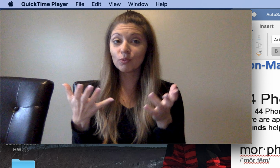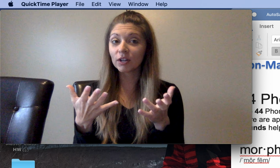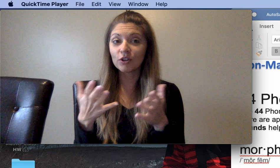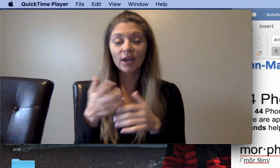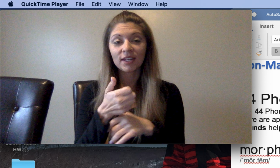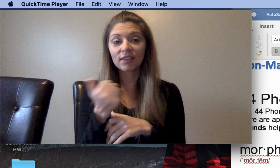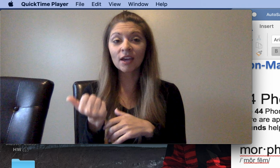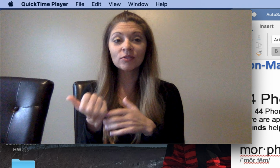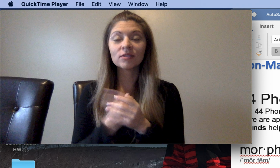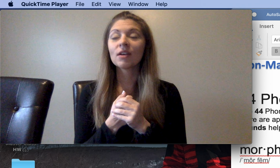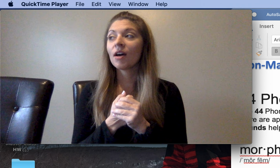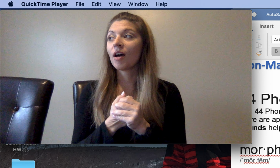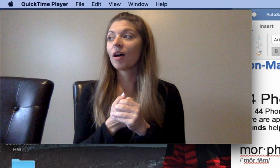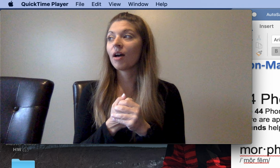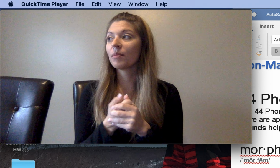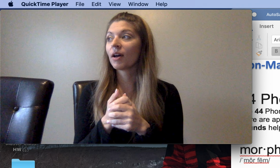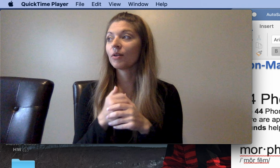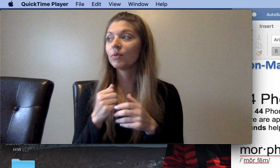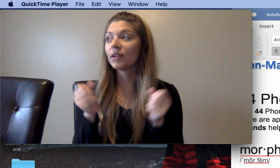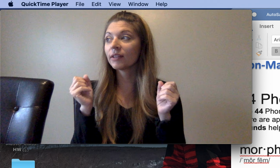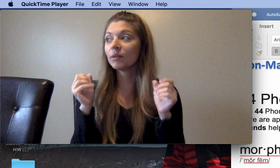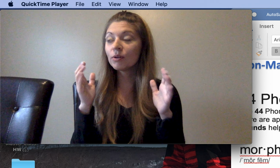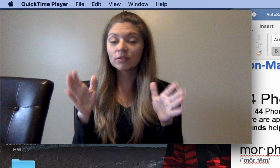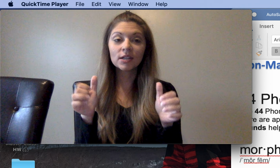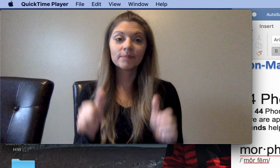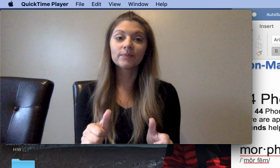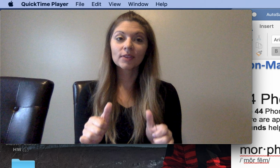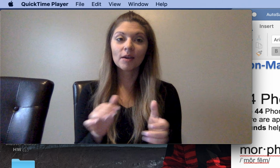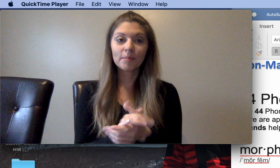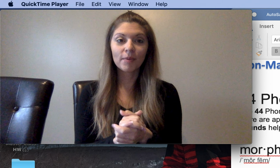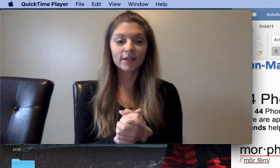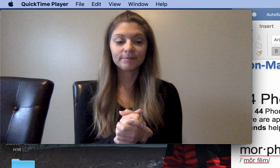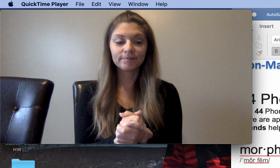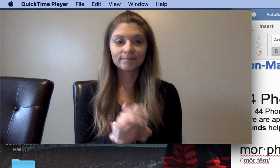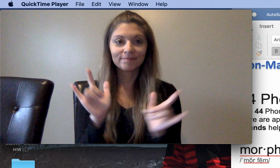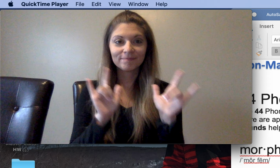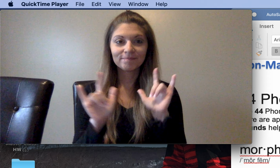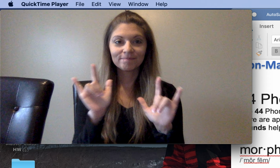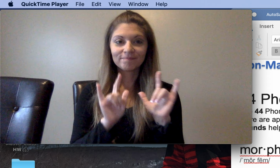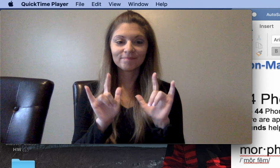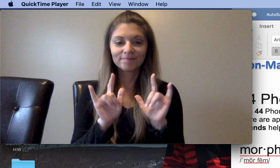let me know if you want to know anything else. I will gladly post it. But